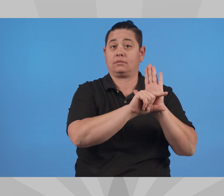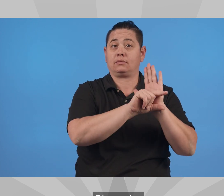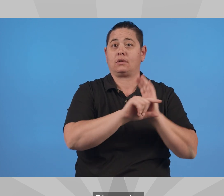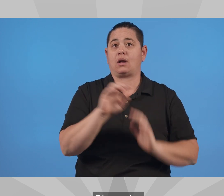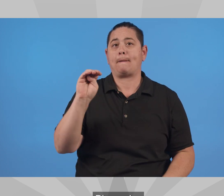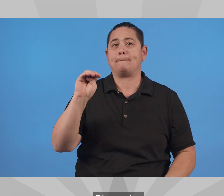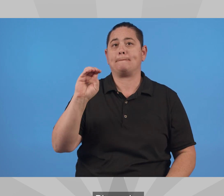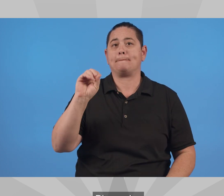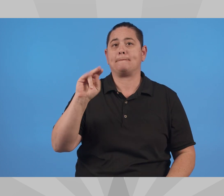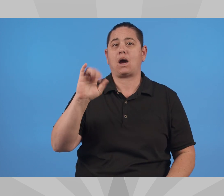Biography.